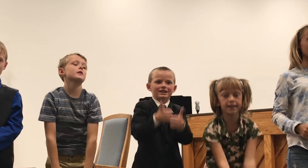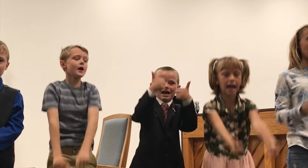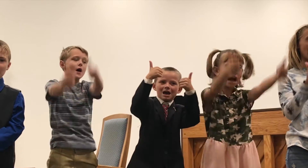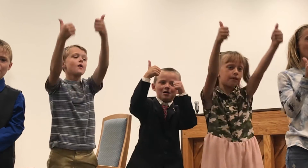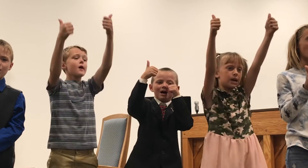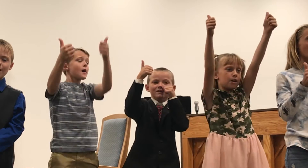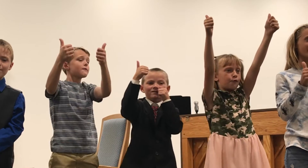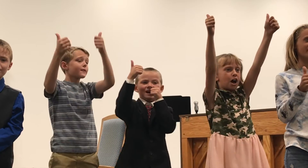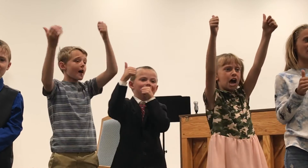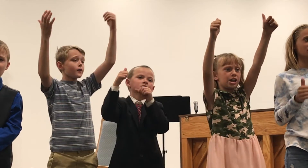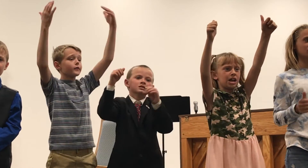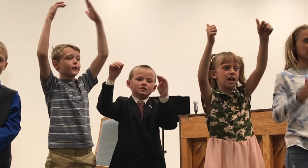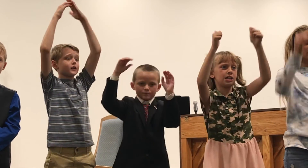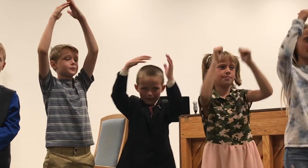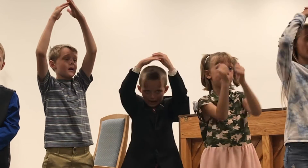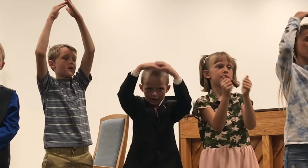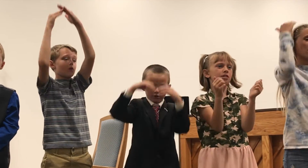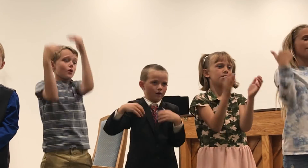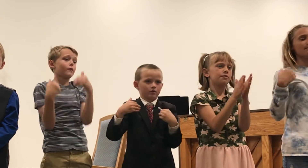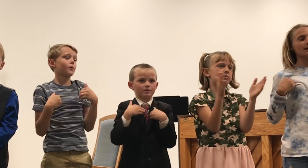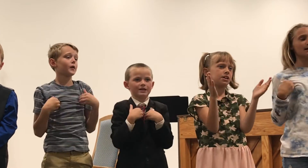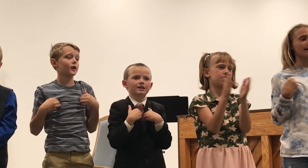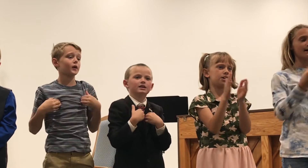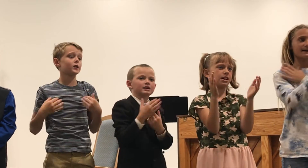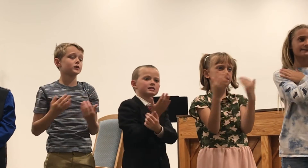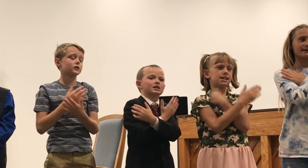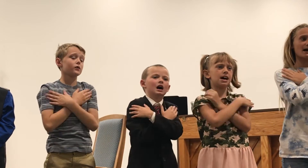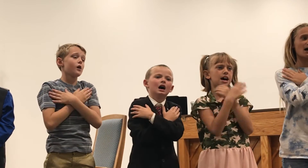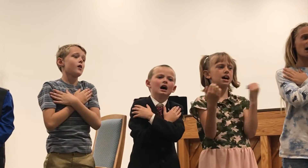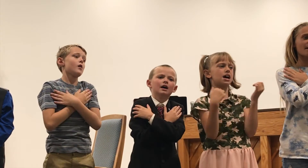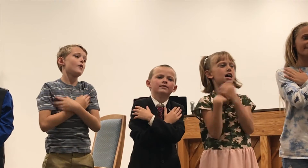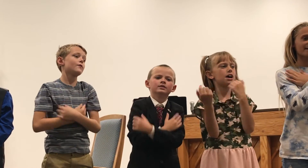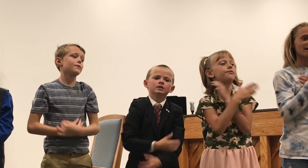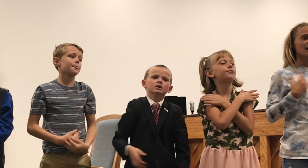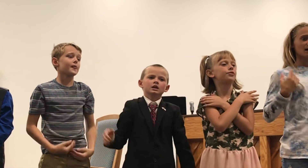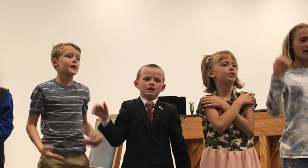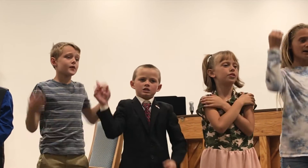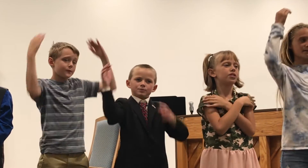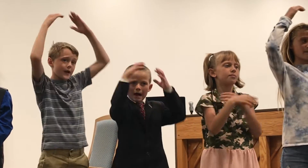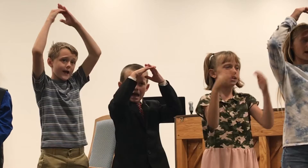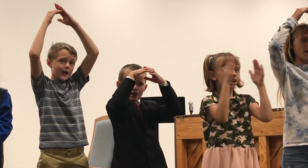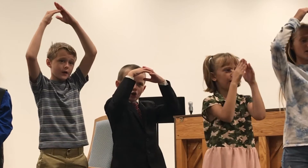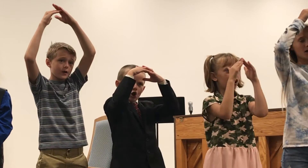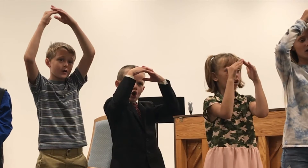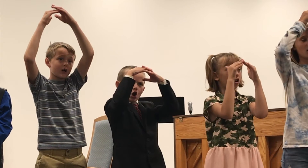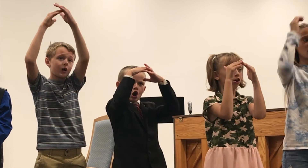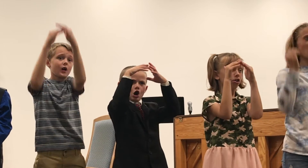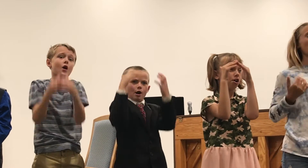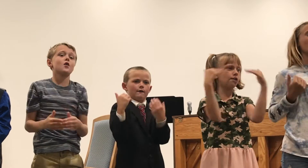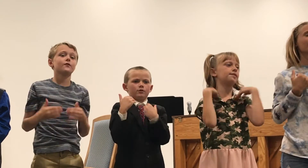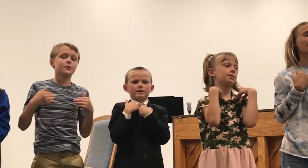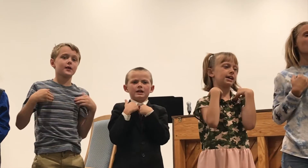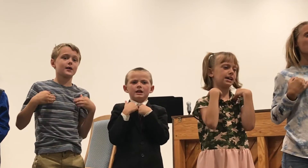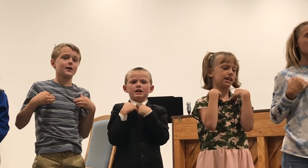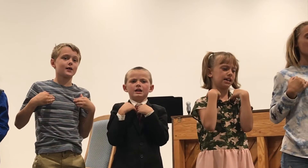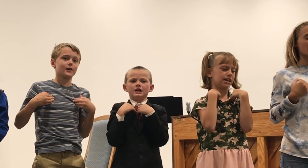the wages